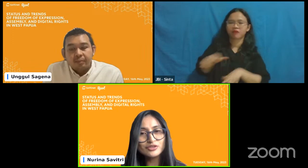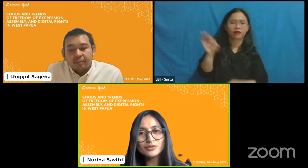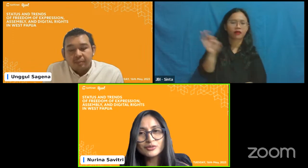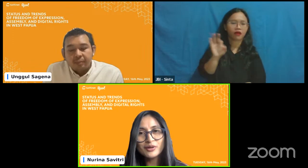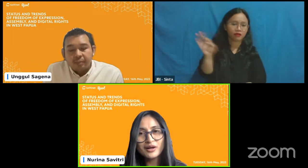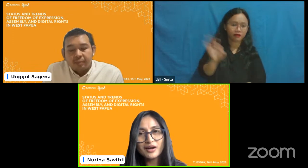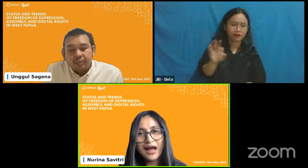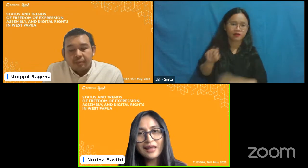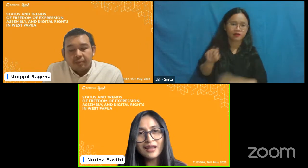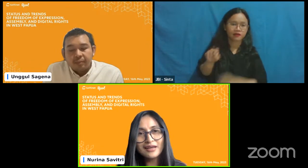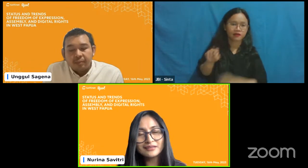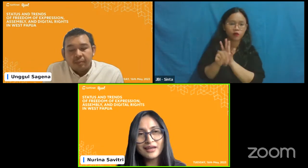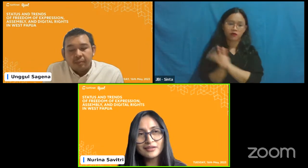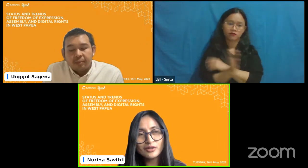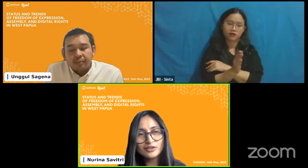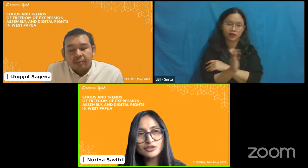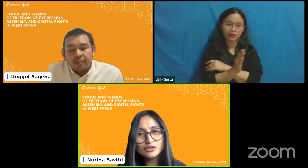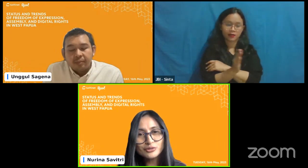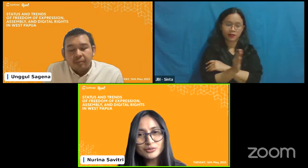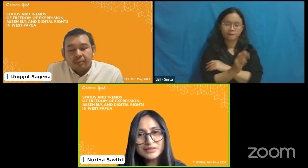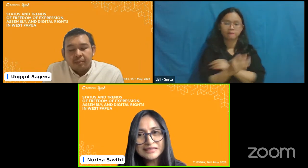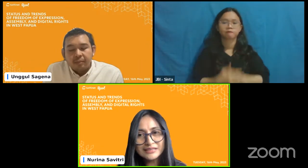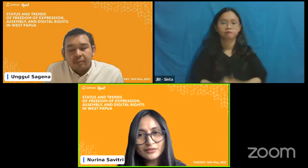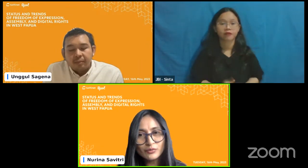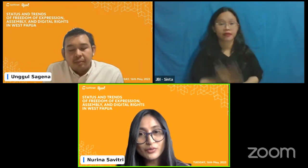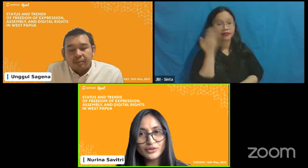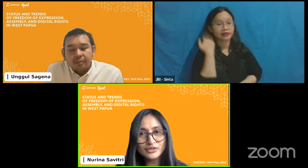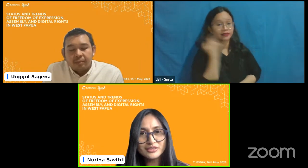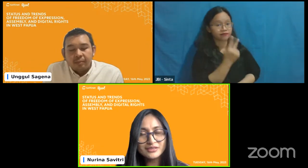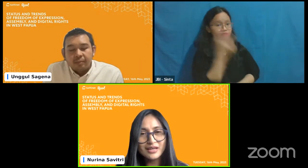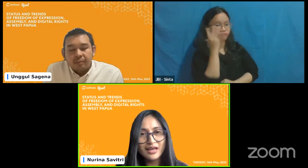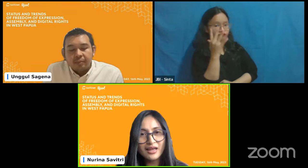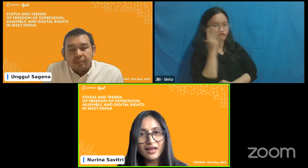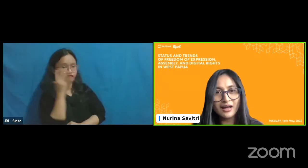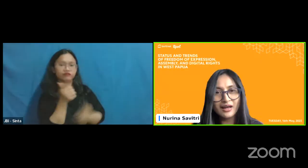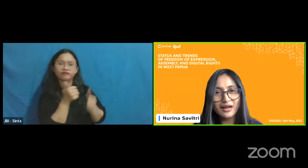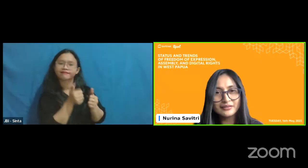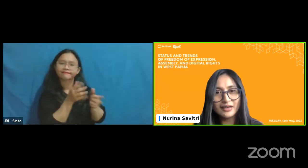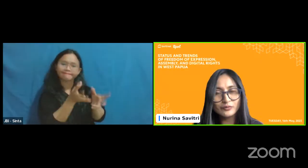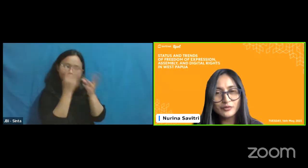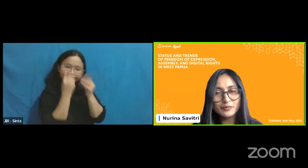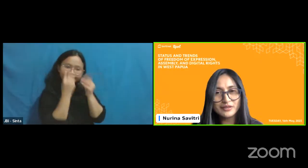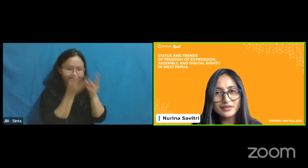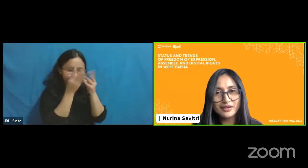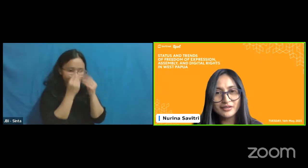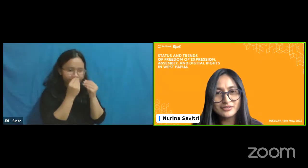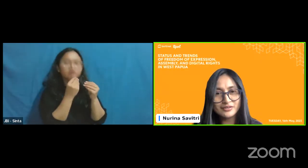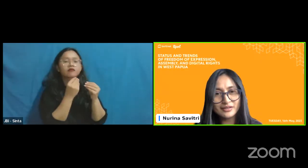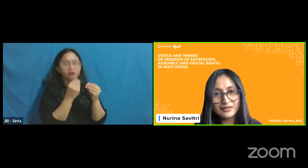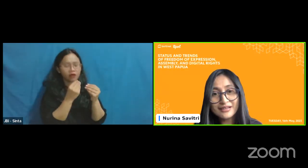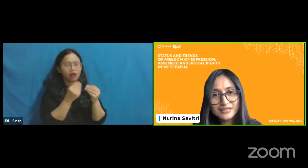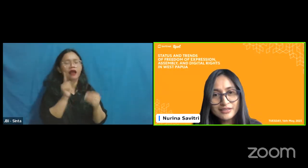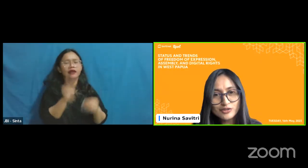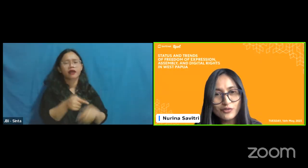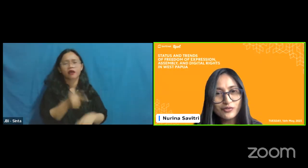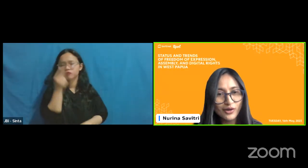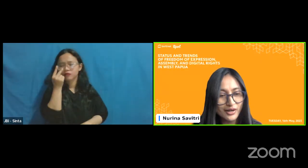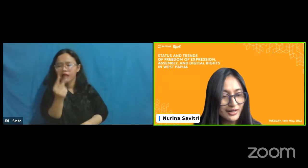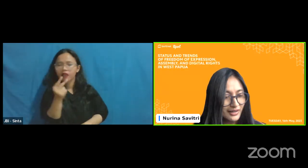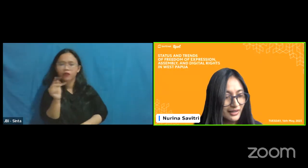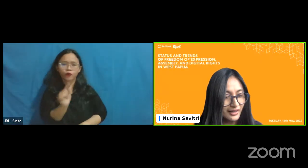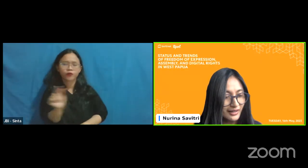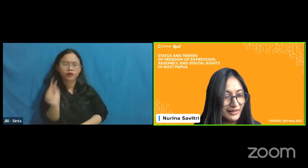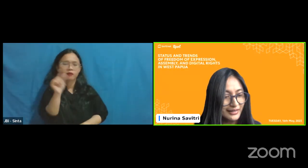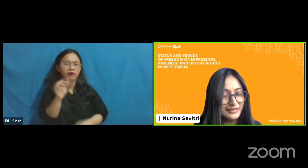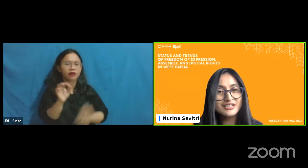happen to highlight like two key words that we've been discussing so